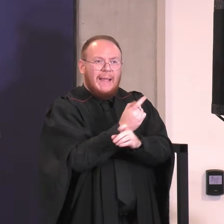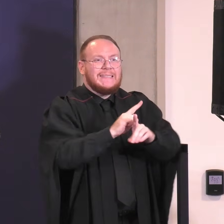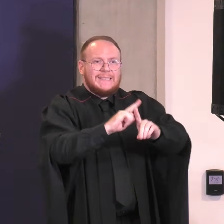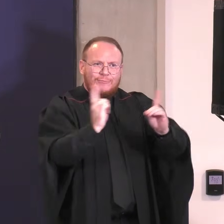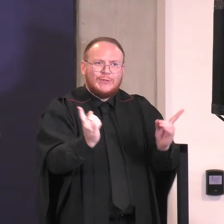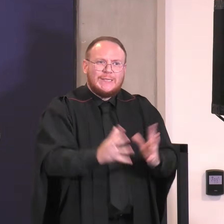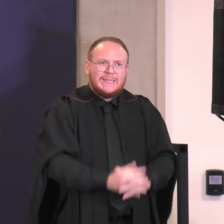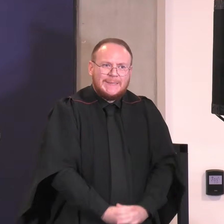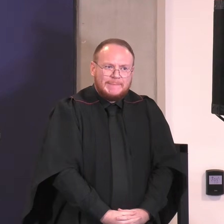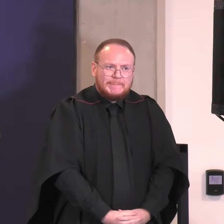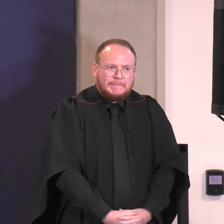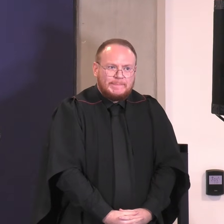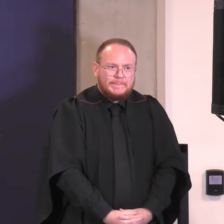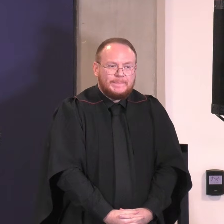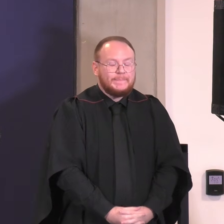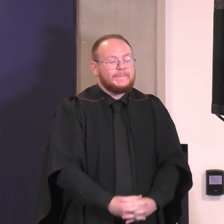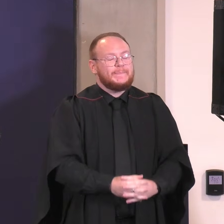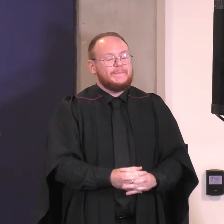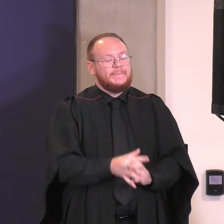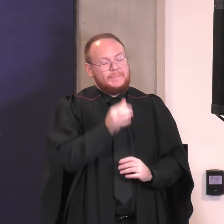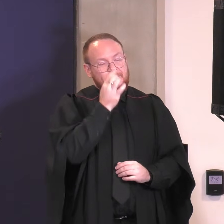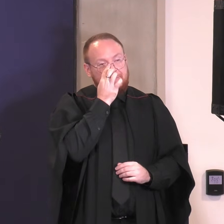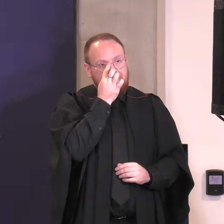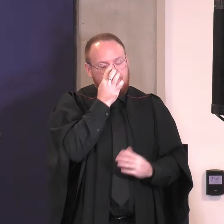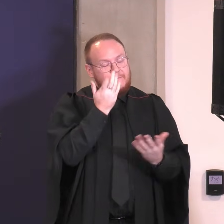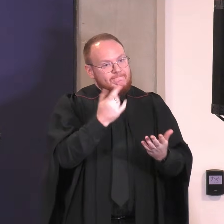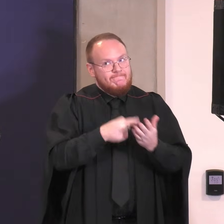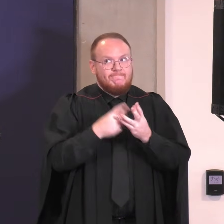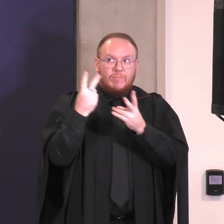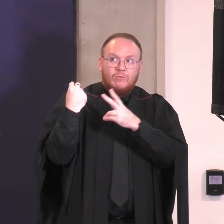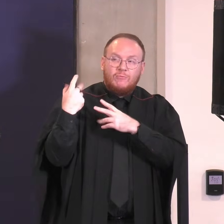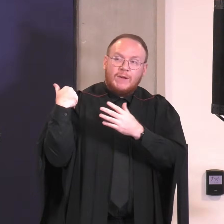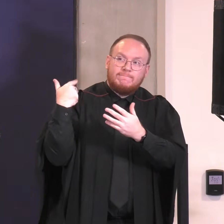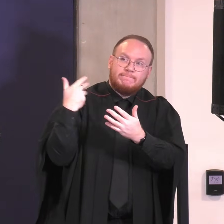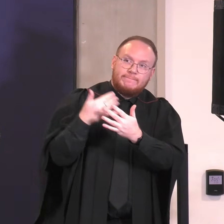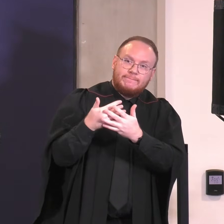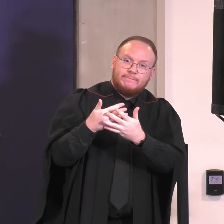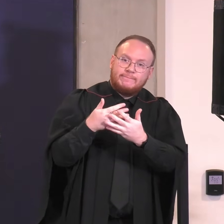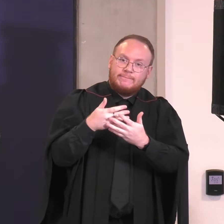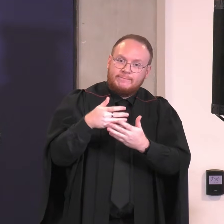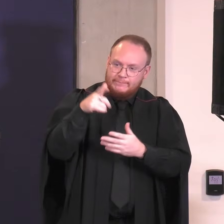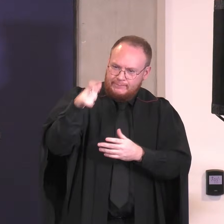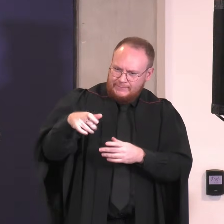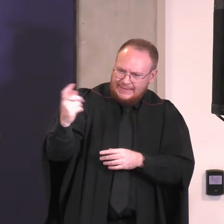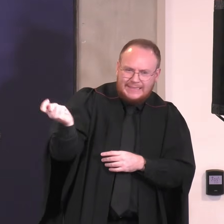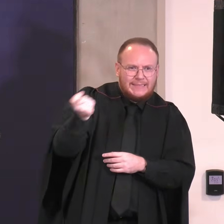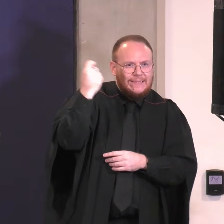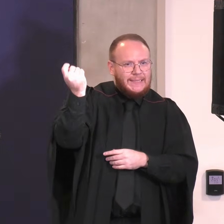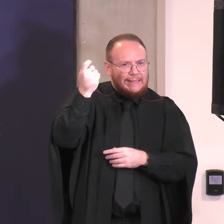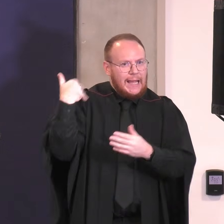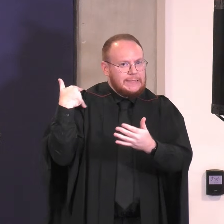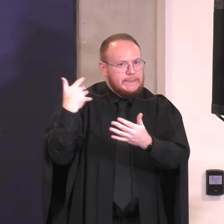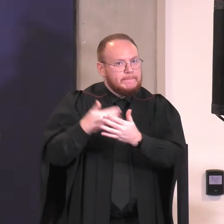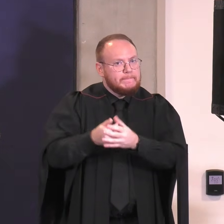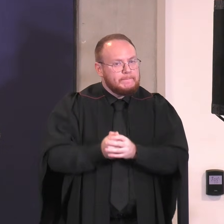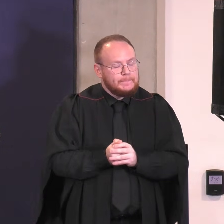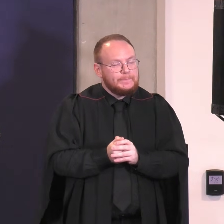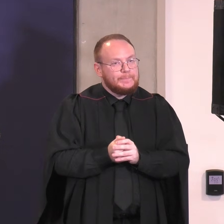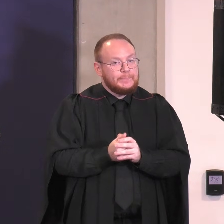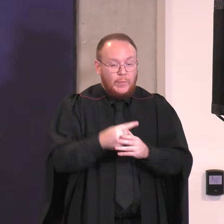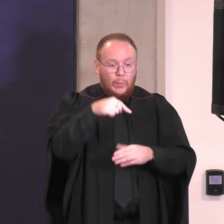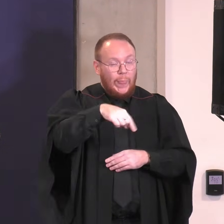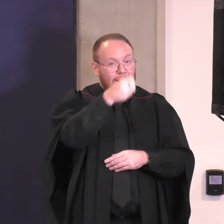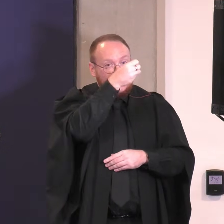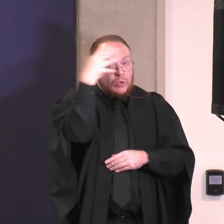At this point in the ceremony, it is traditional to reflect on the journeys of those who've gone on to achieve remarkable things. This summer,